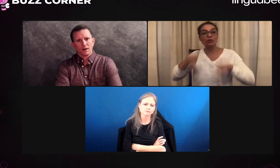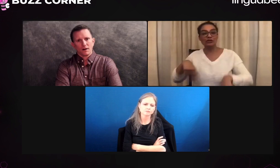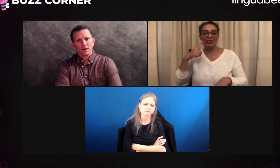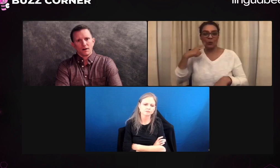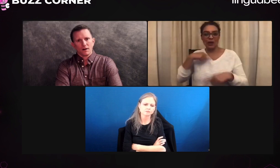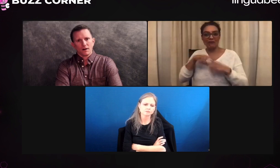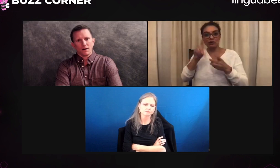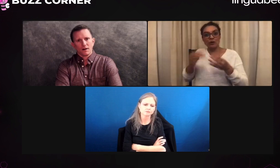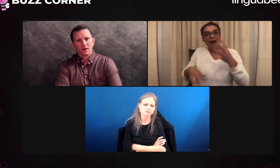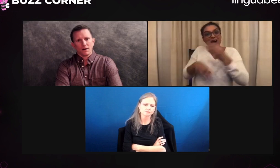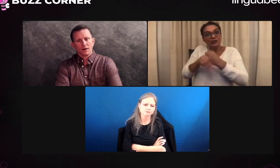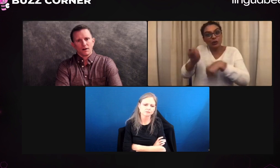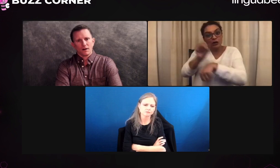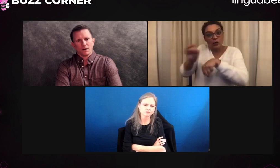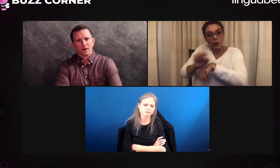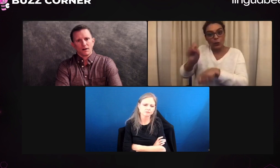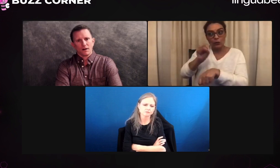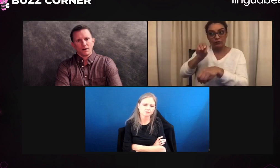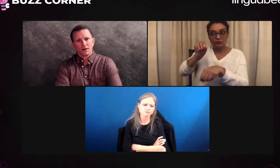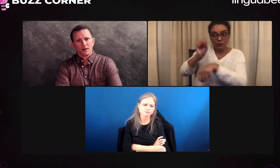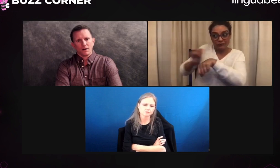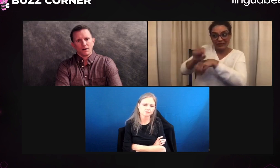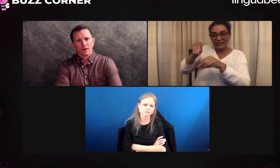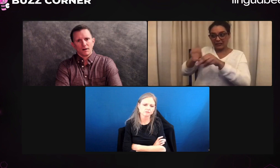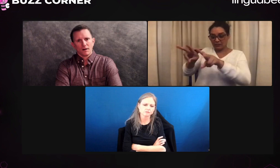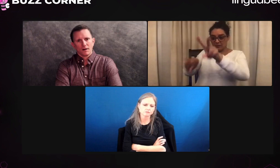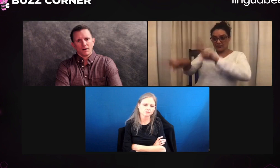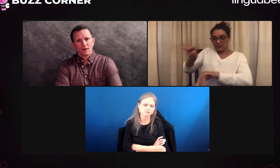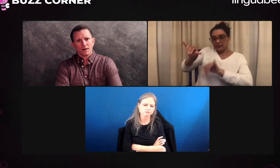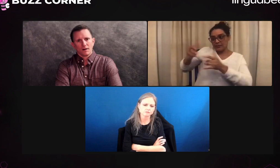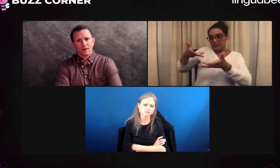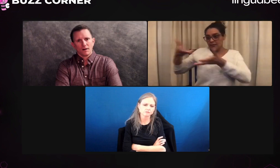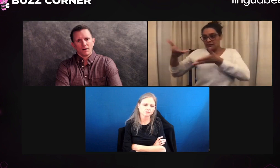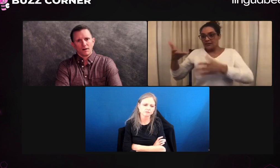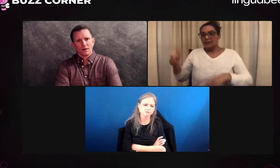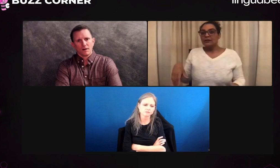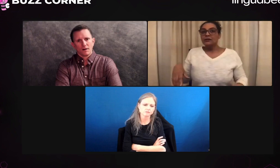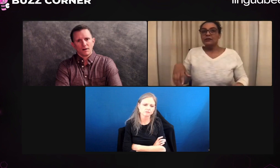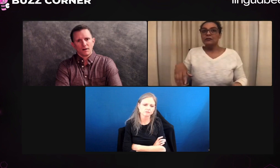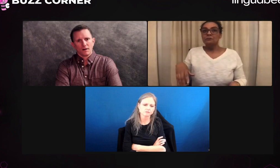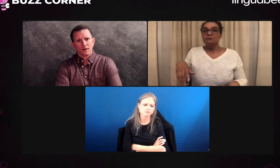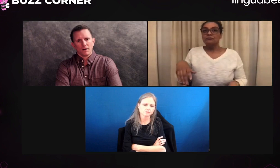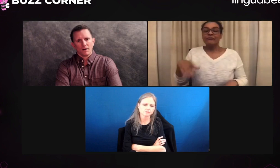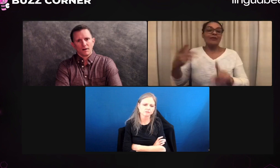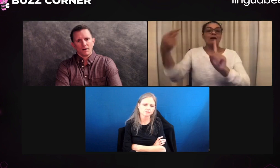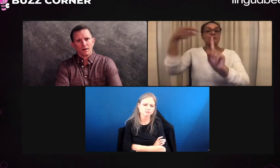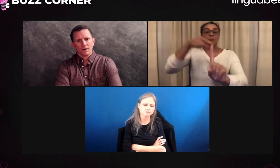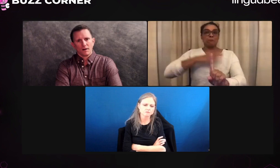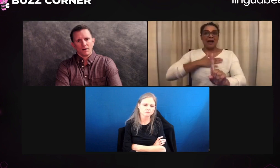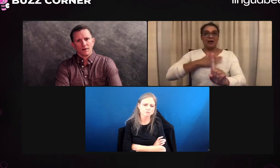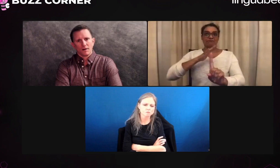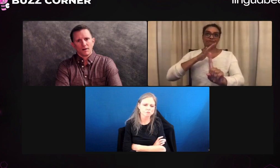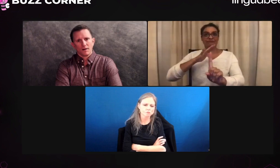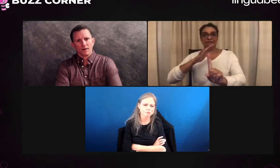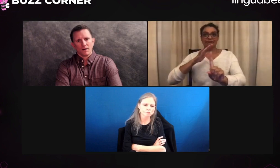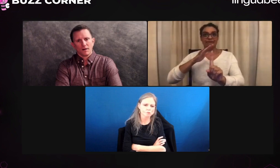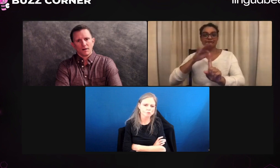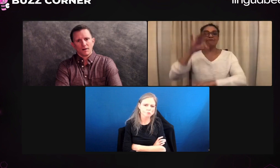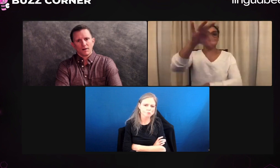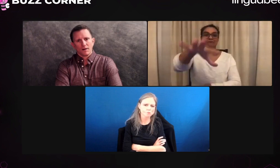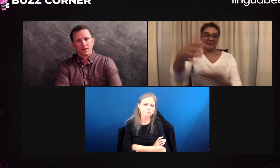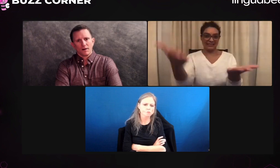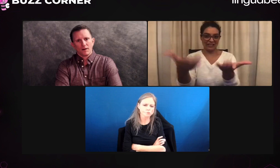not exactly a way that we can know if they match that, if they have that background and experience. So I find